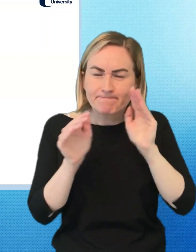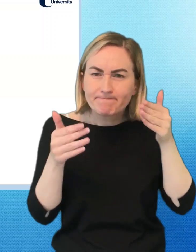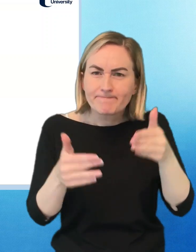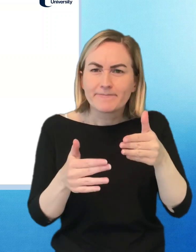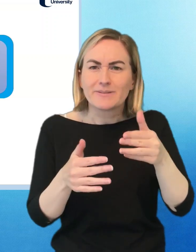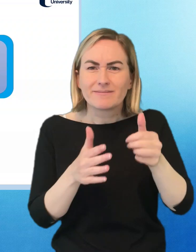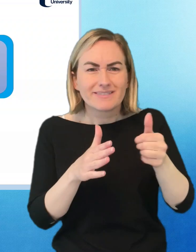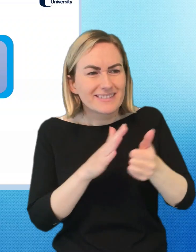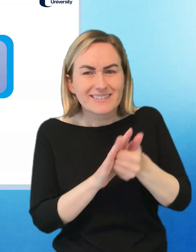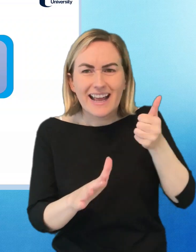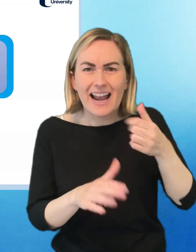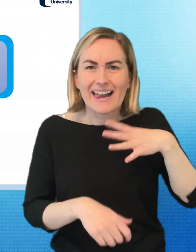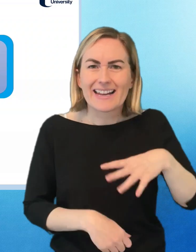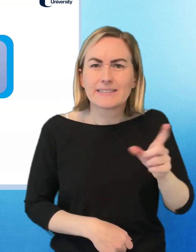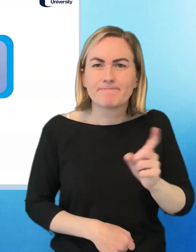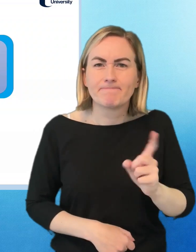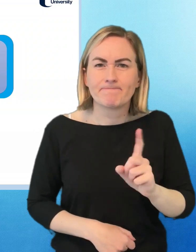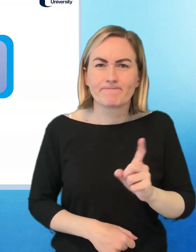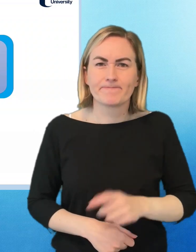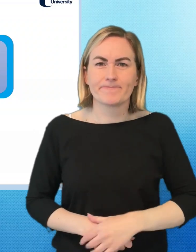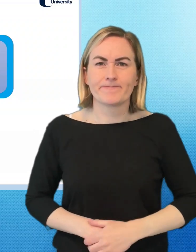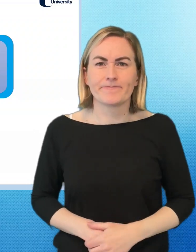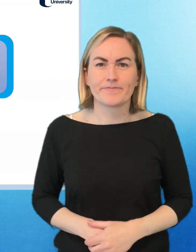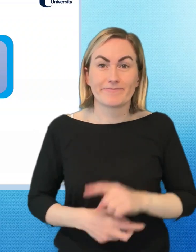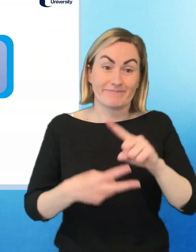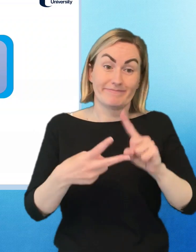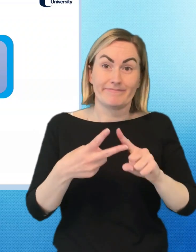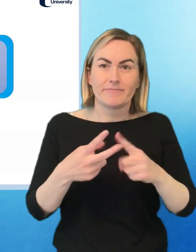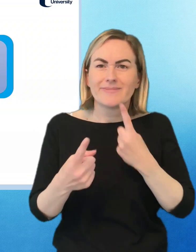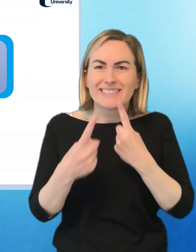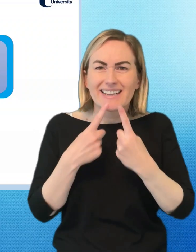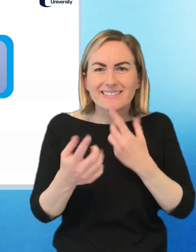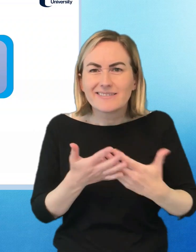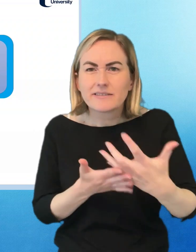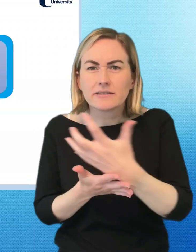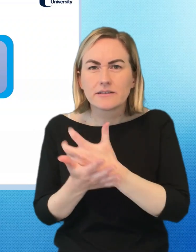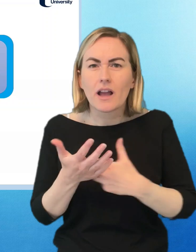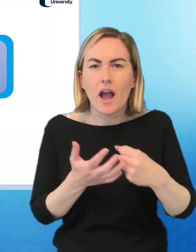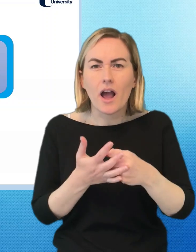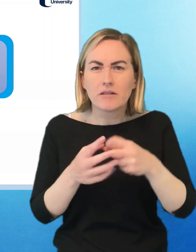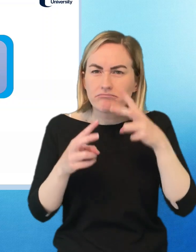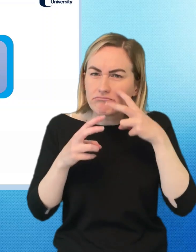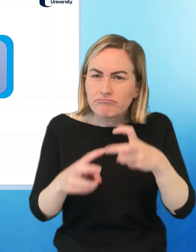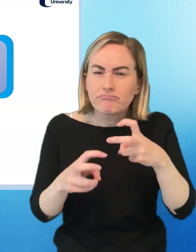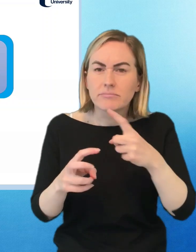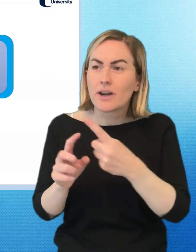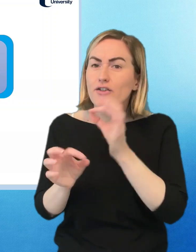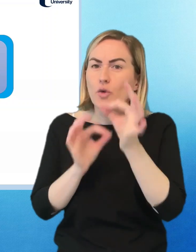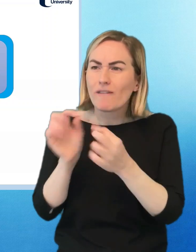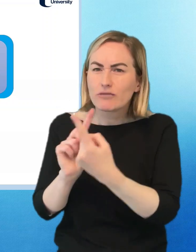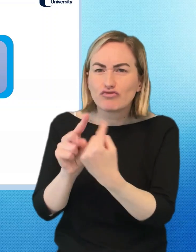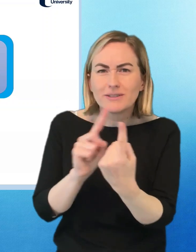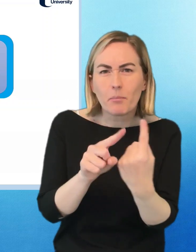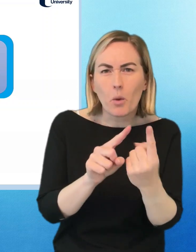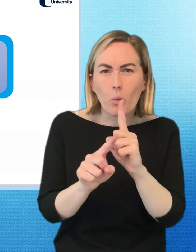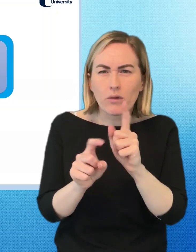survey on professional skills. This led to Work Package 2, which is a data analysis package where